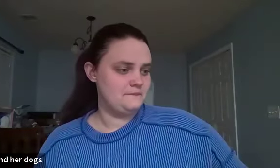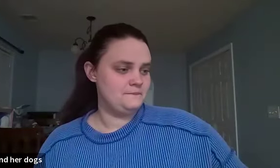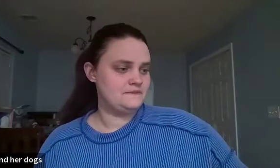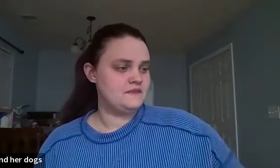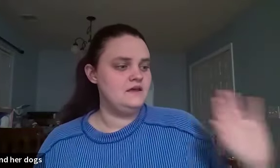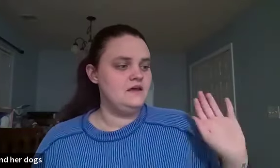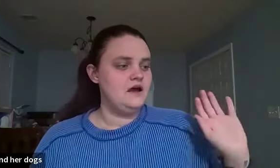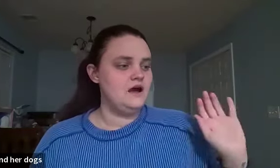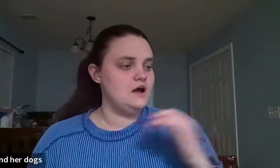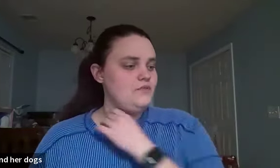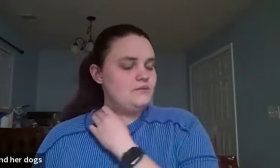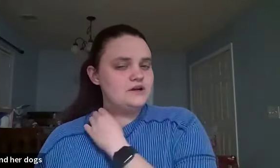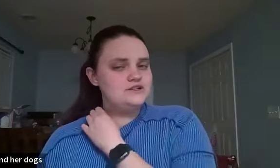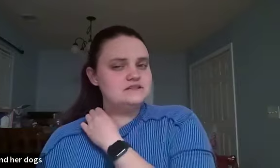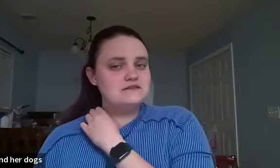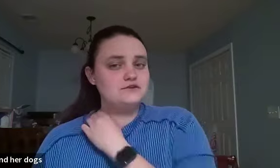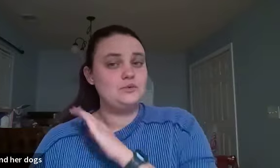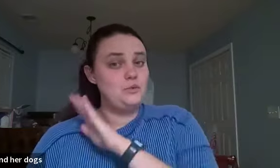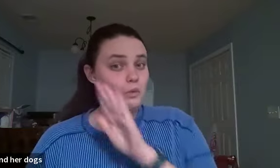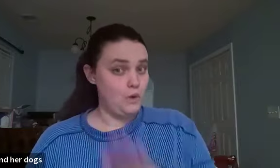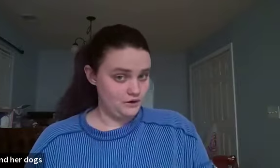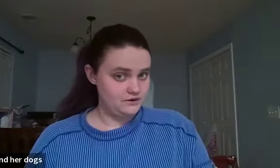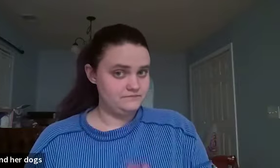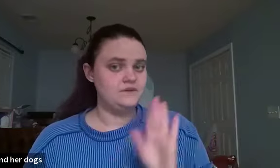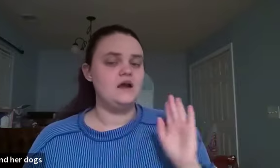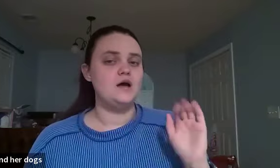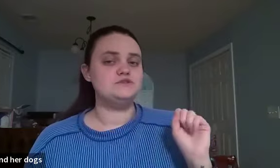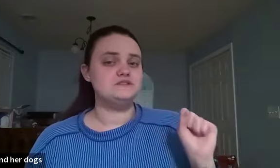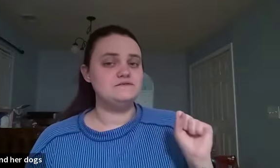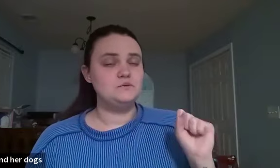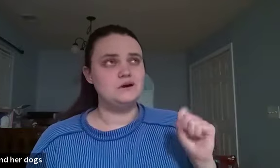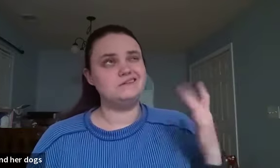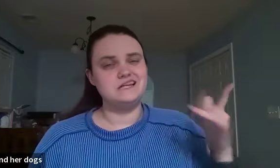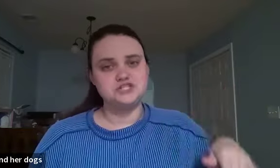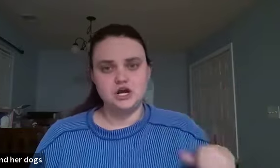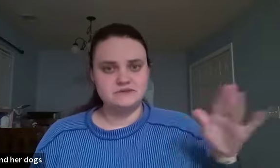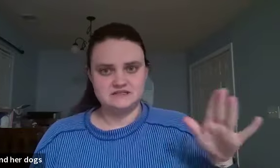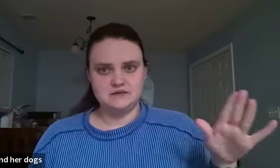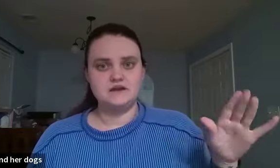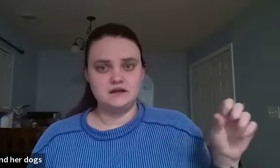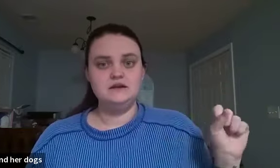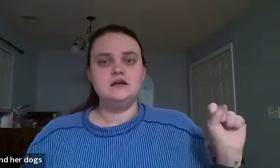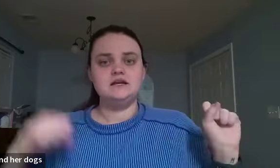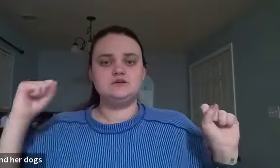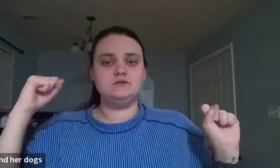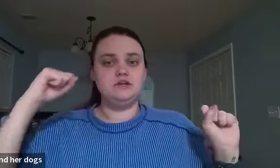Okay. Then we're going to do the sign for work. So the sign for work / job is the same sign. Is going to be